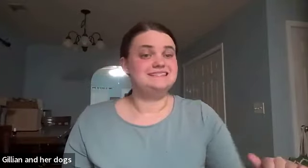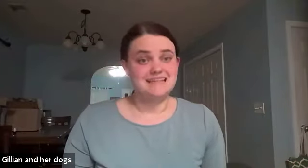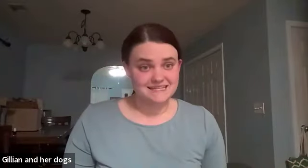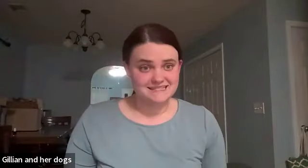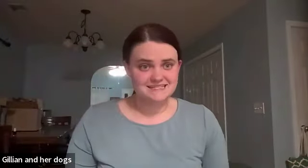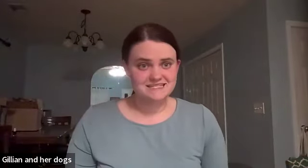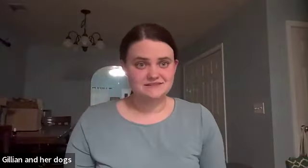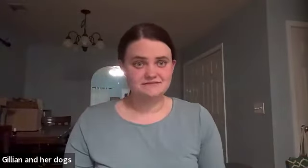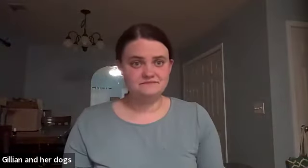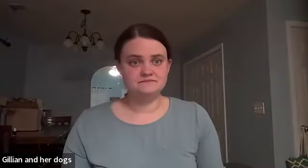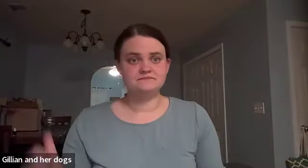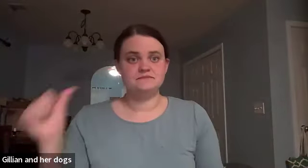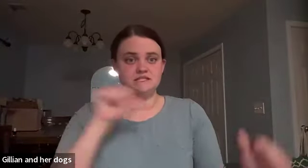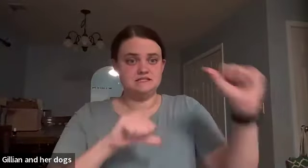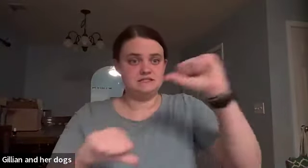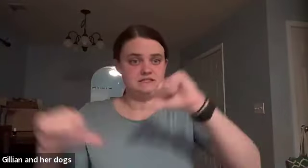Then scientist,